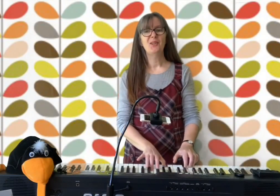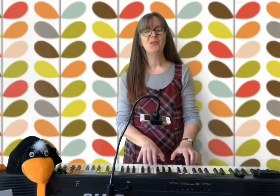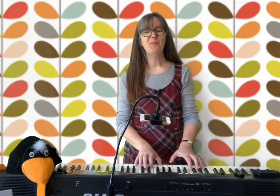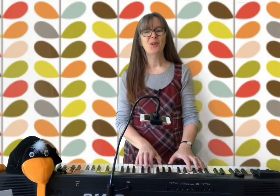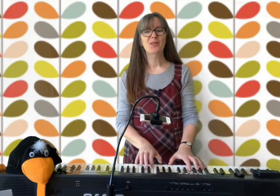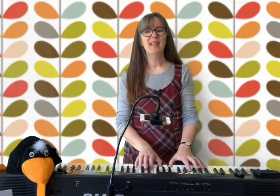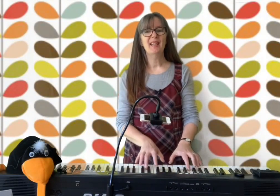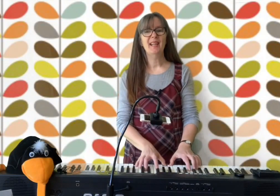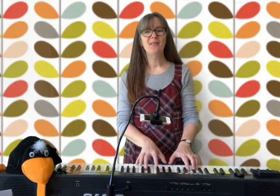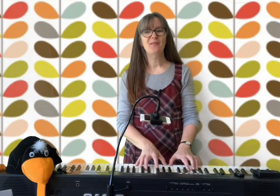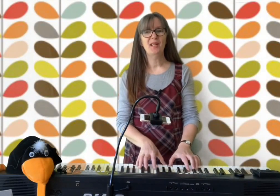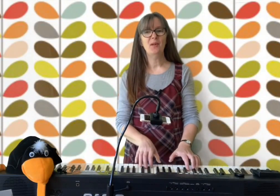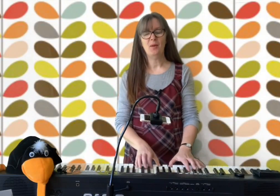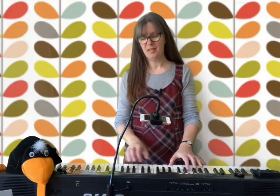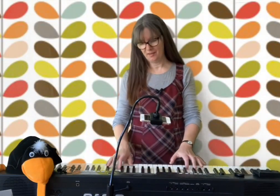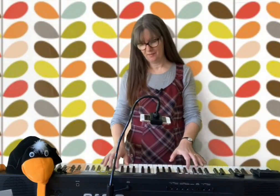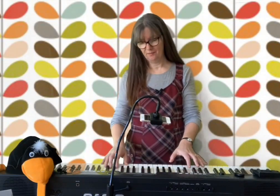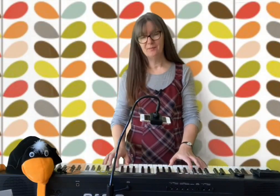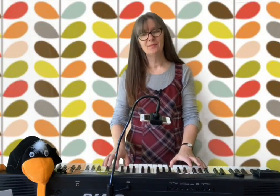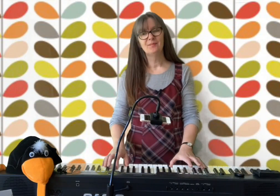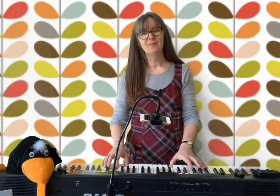Good morning, everyone.